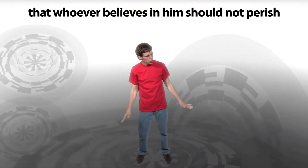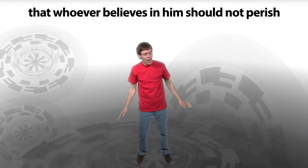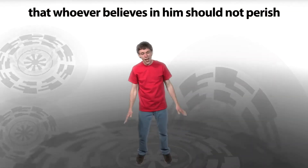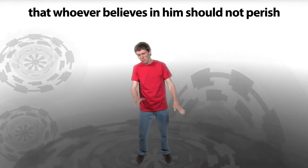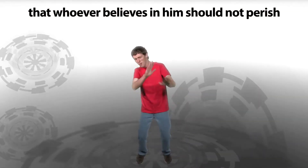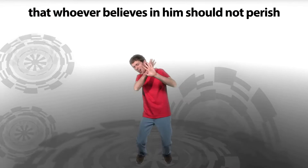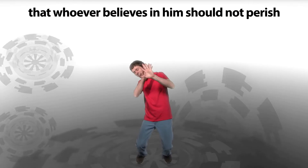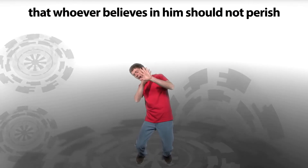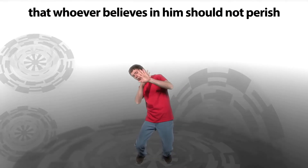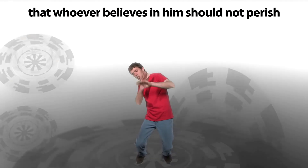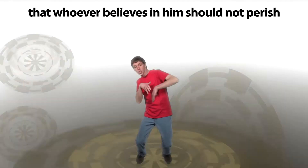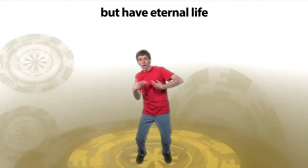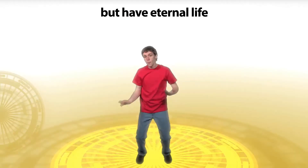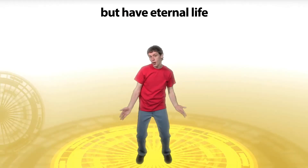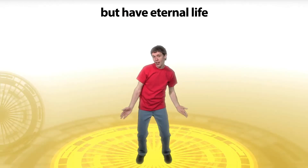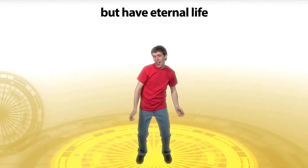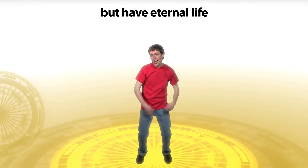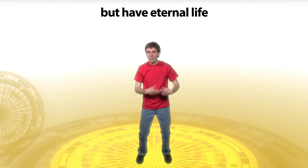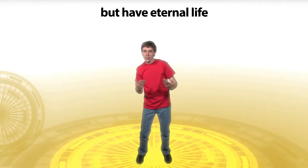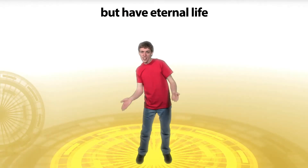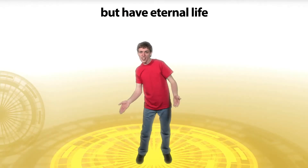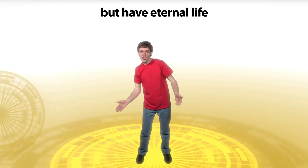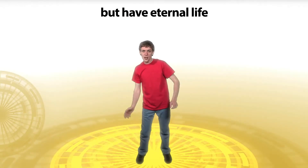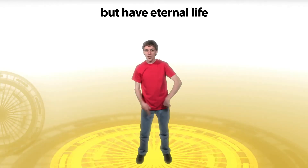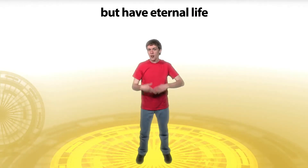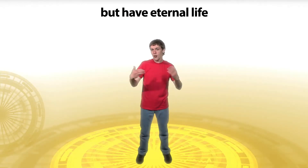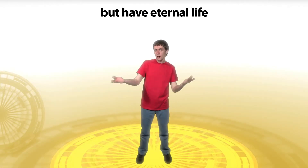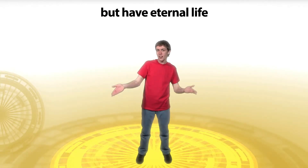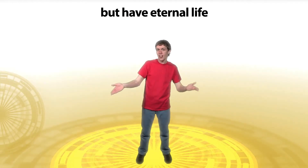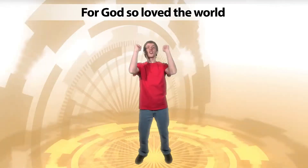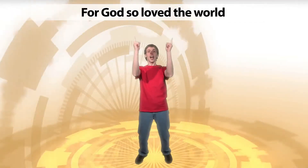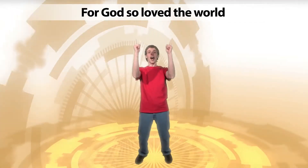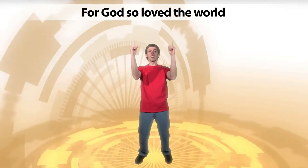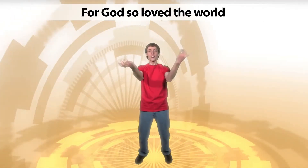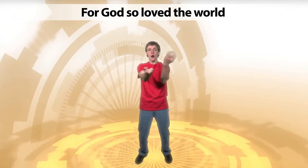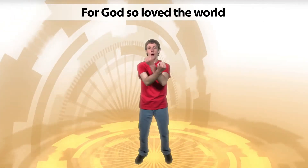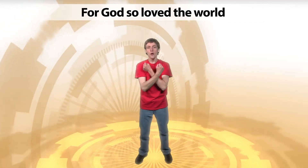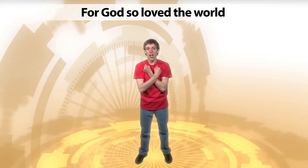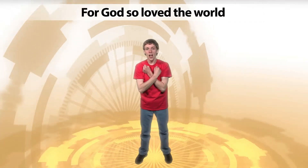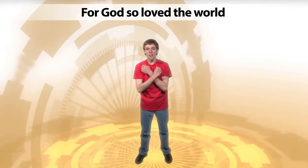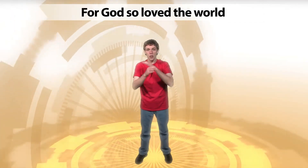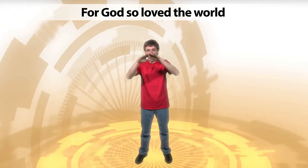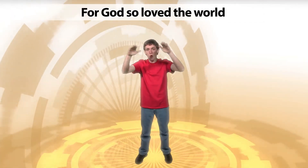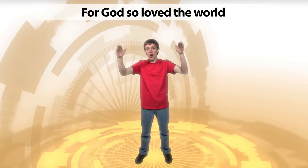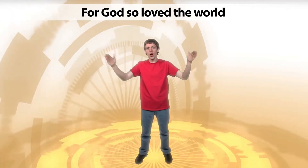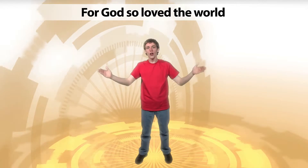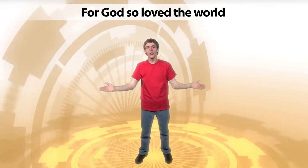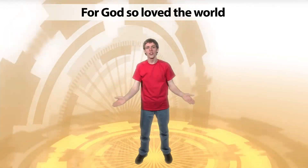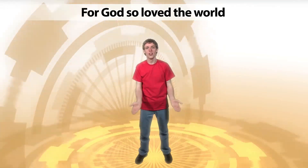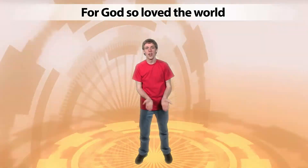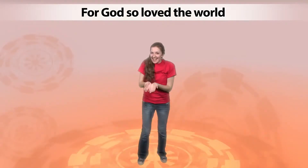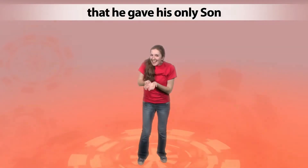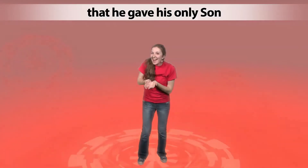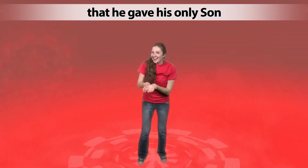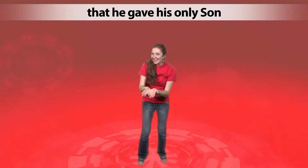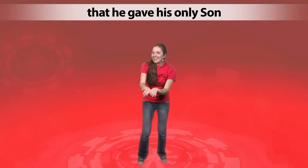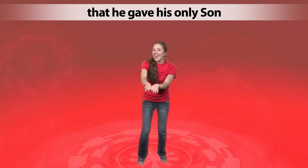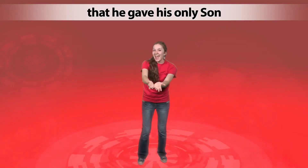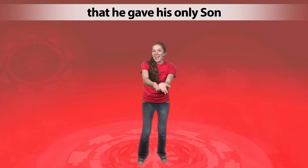should not perish, but have eternal life. God so loved the world that he